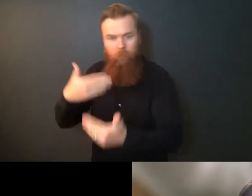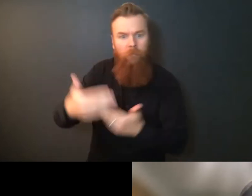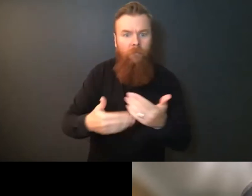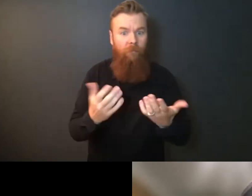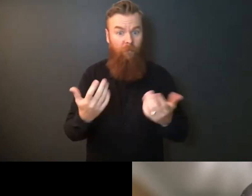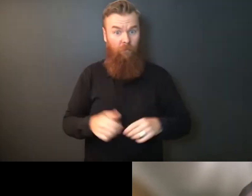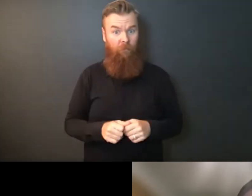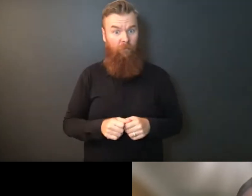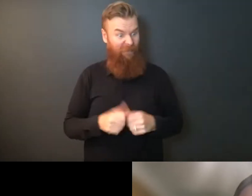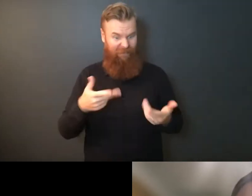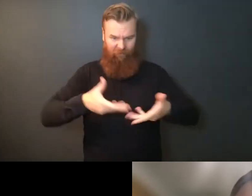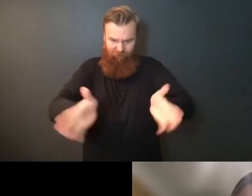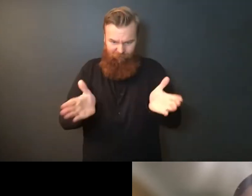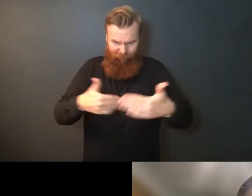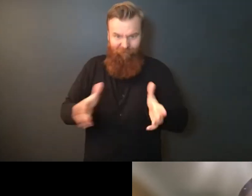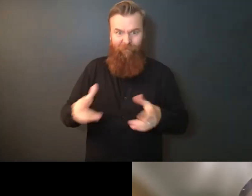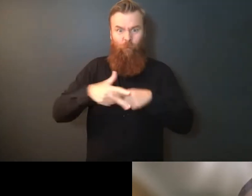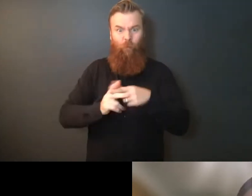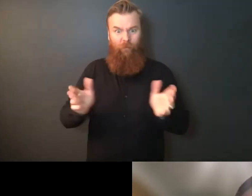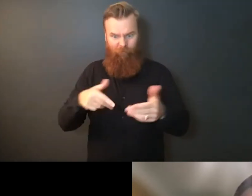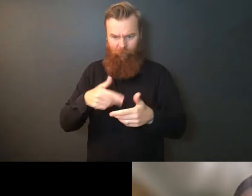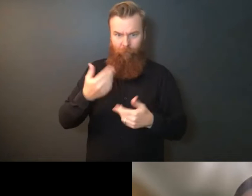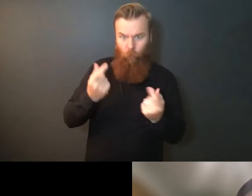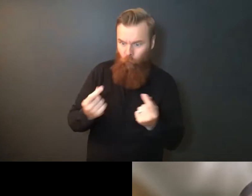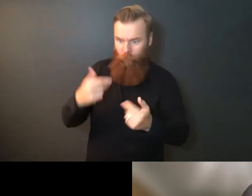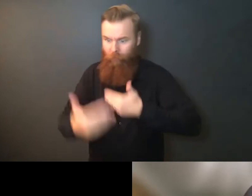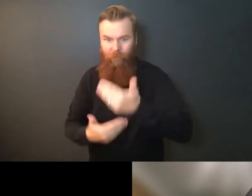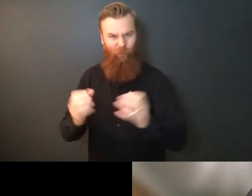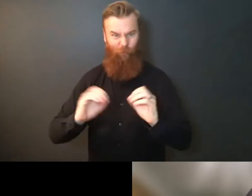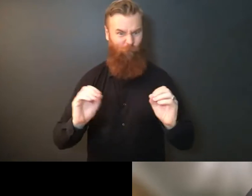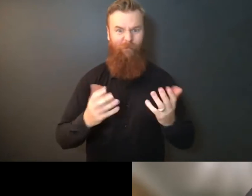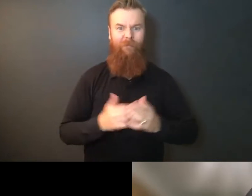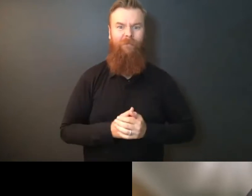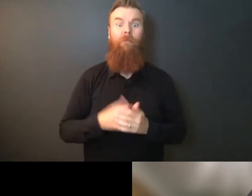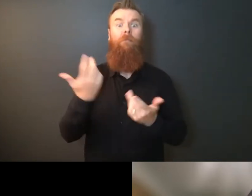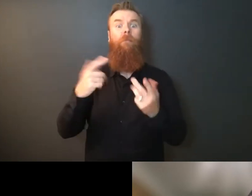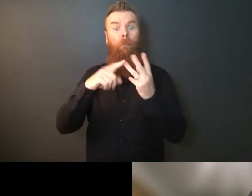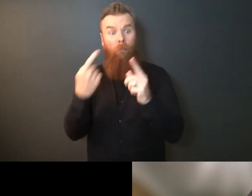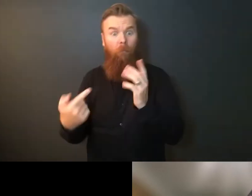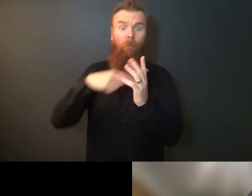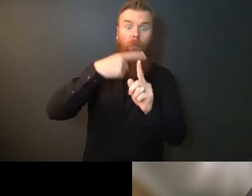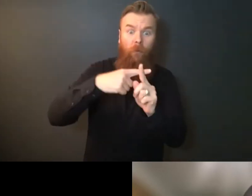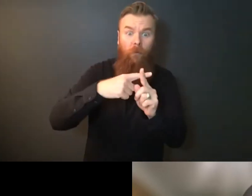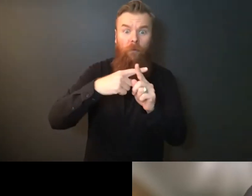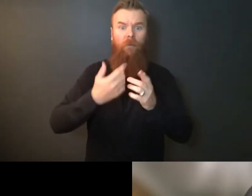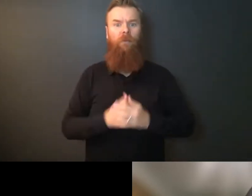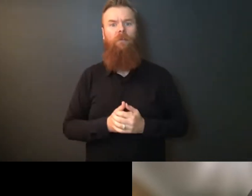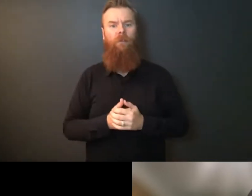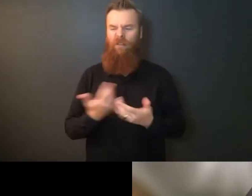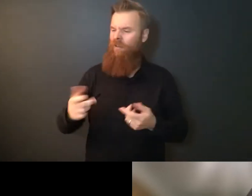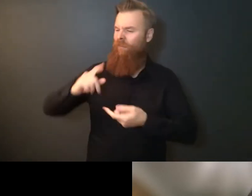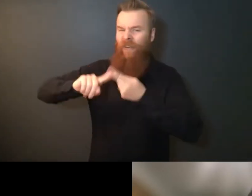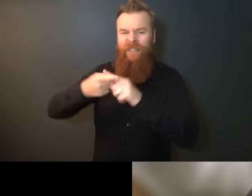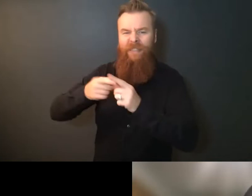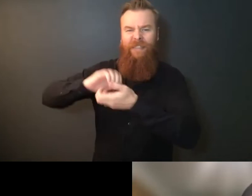It has to be practical and it has to be user-friendly. So a cornerstone of the way that Light for the World and Think